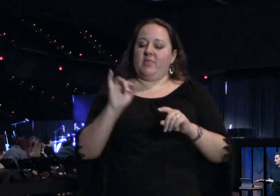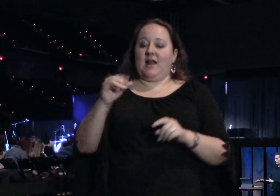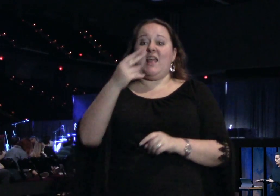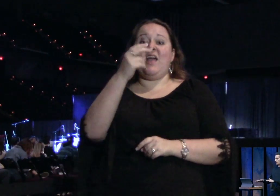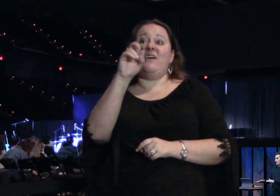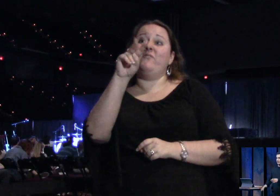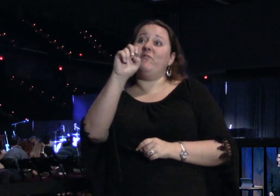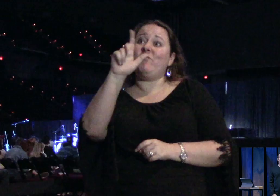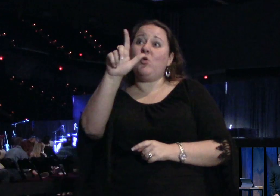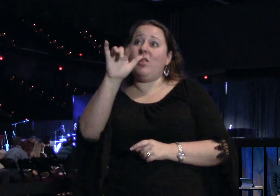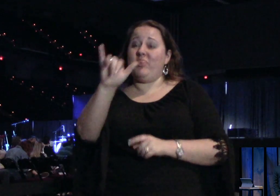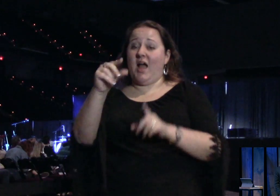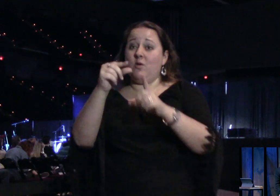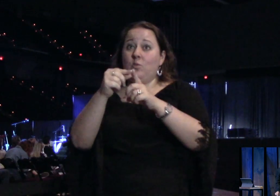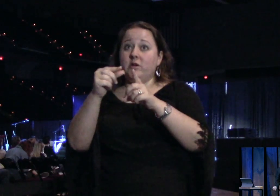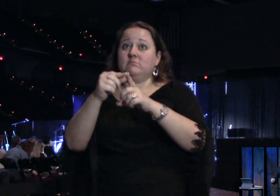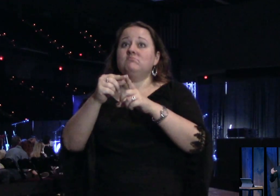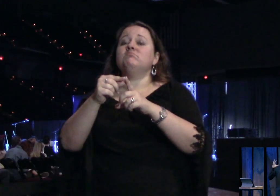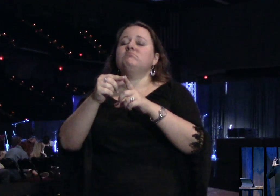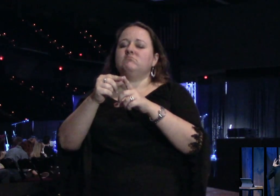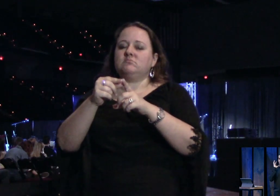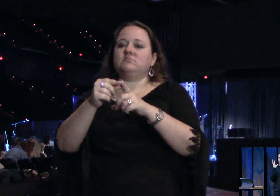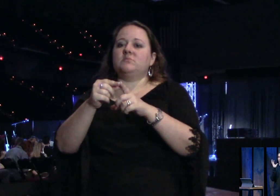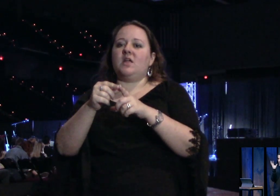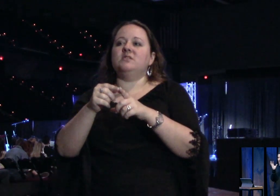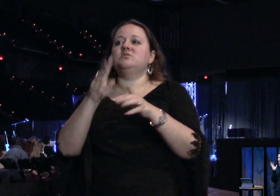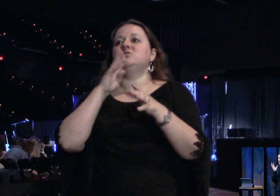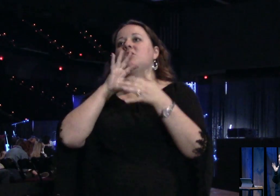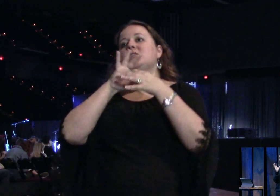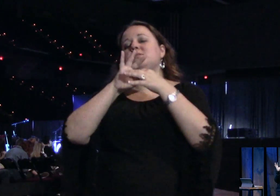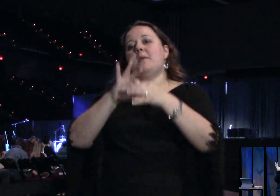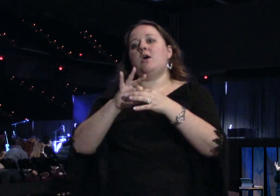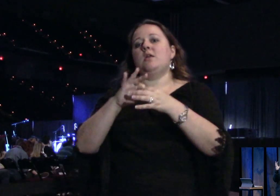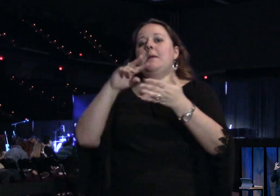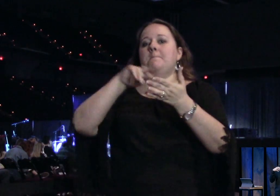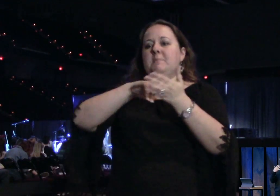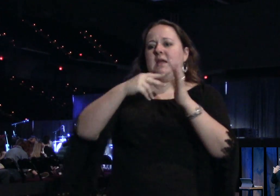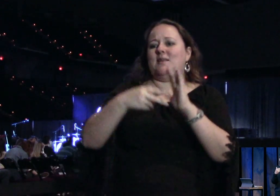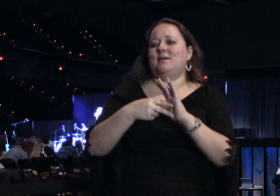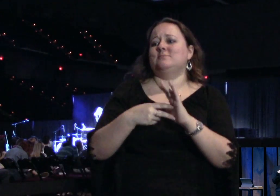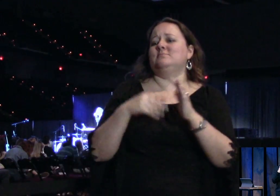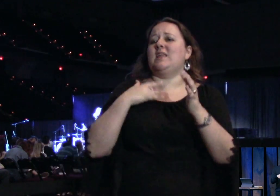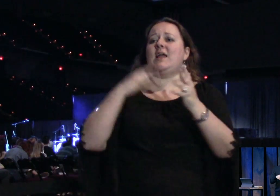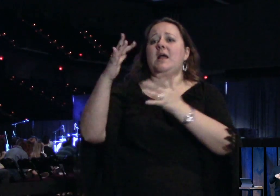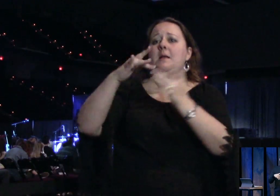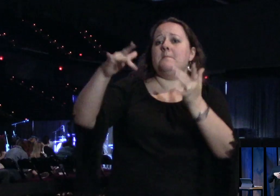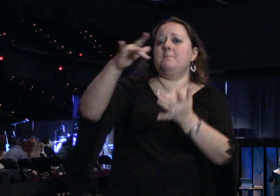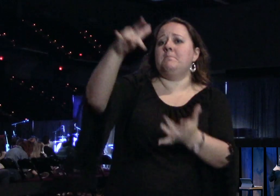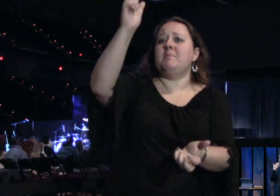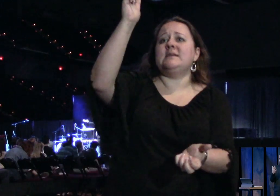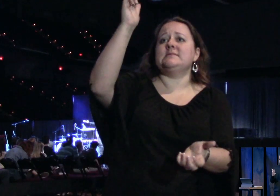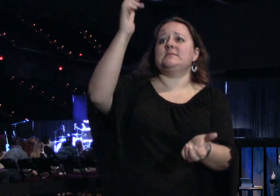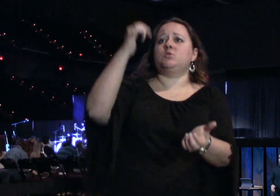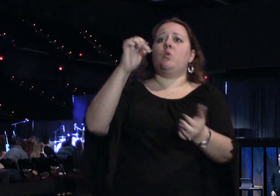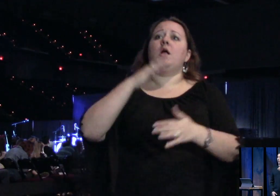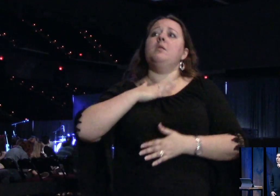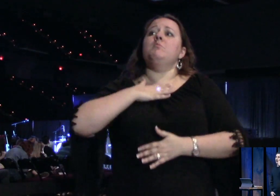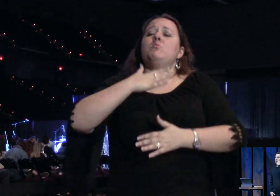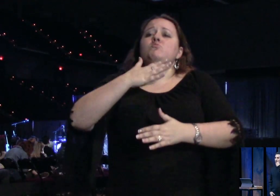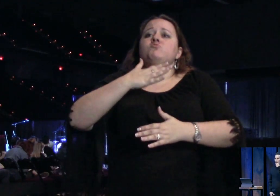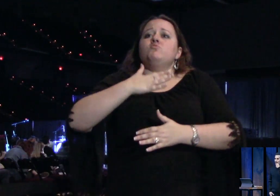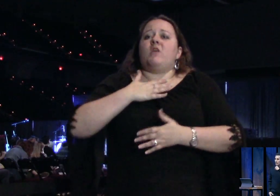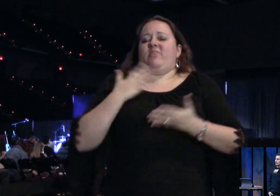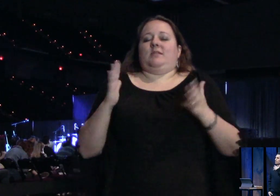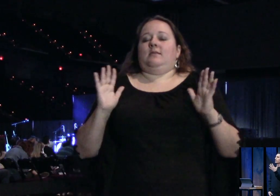meaningless. But that word hevel, concretely speaking, it refers to a mist or a vapor